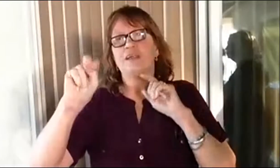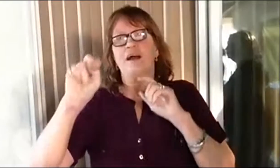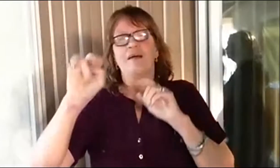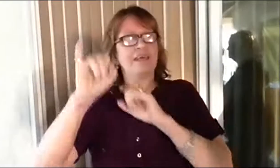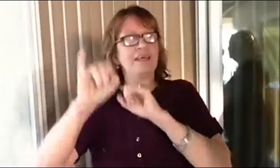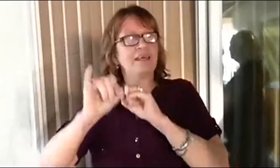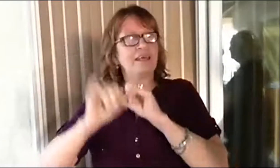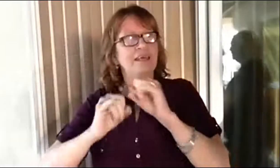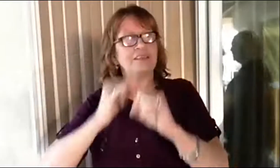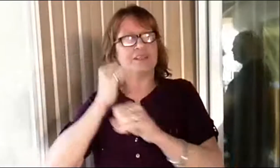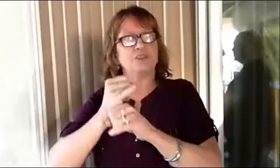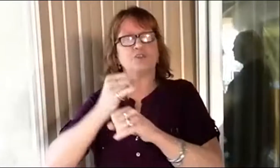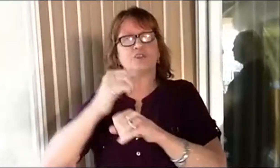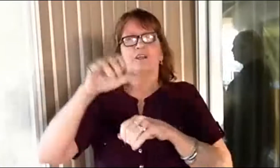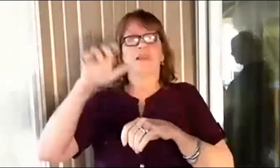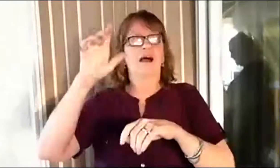Coalition of